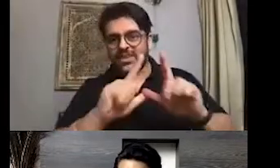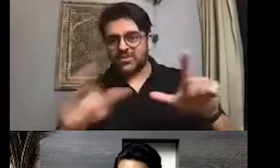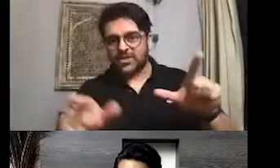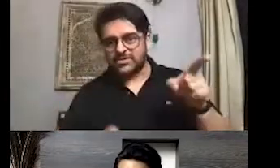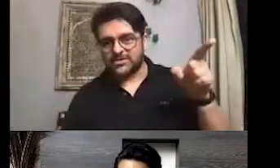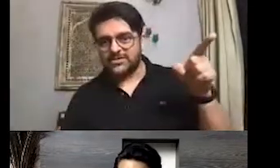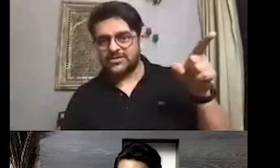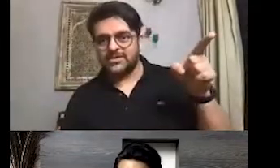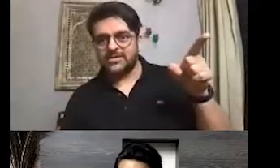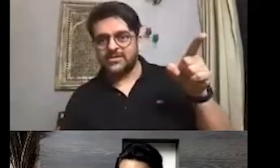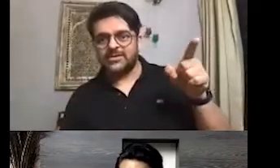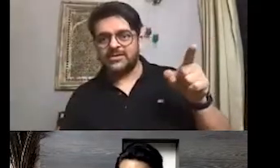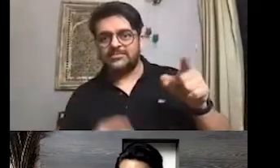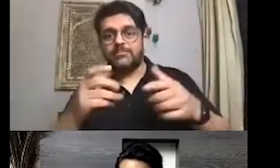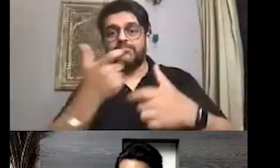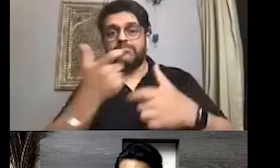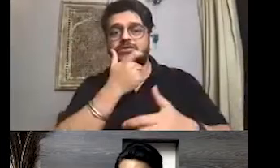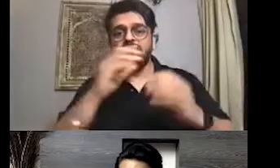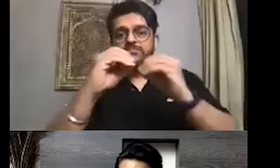So